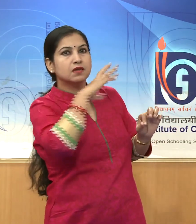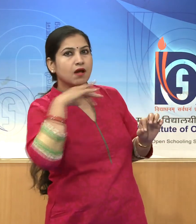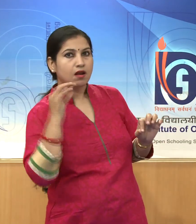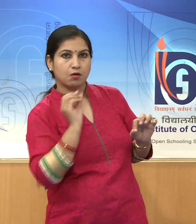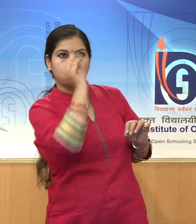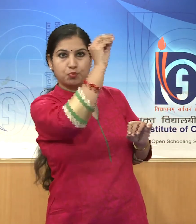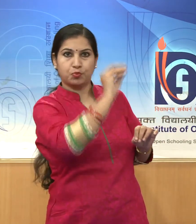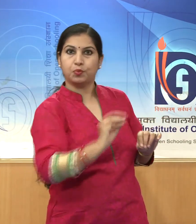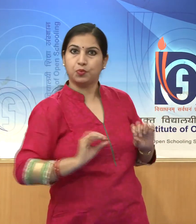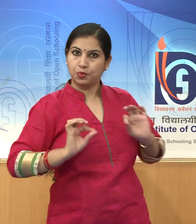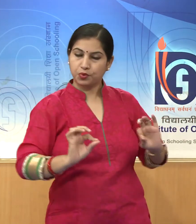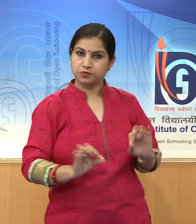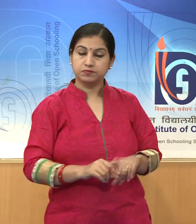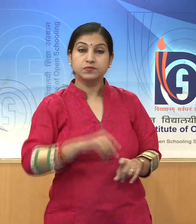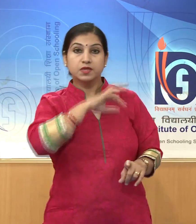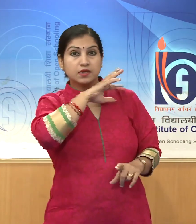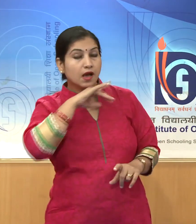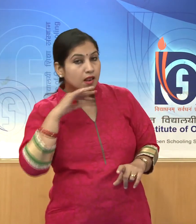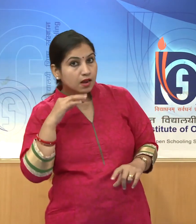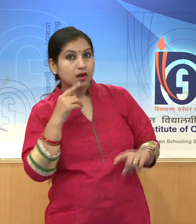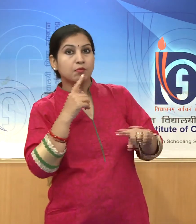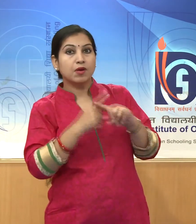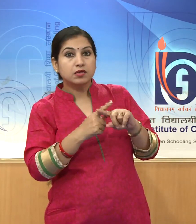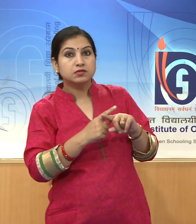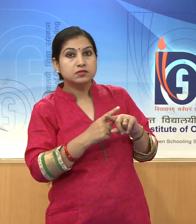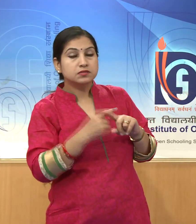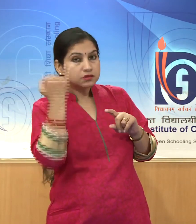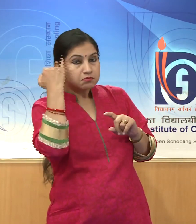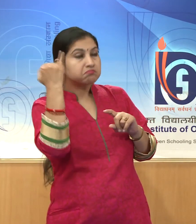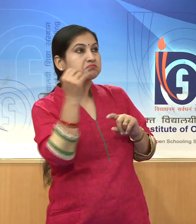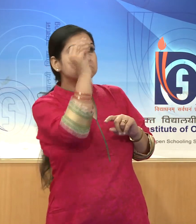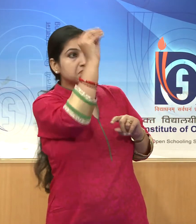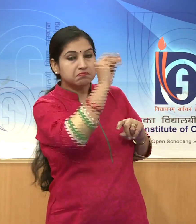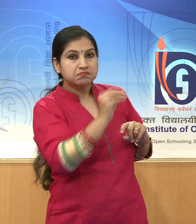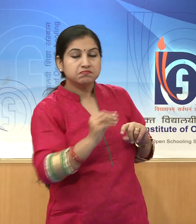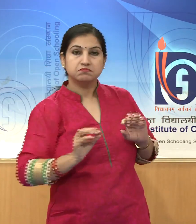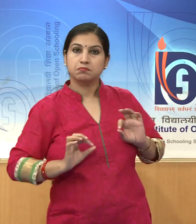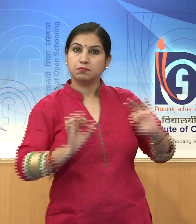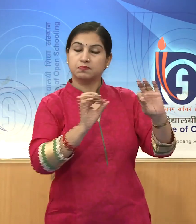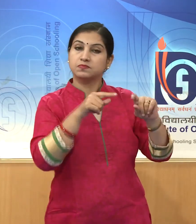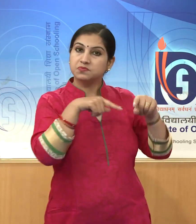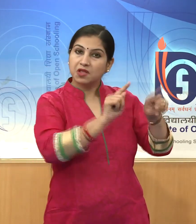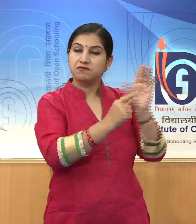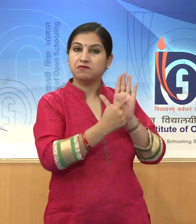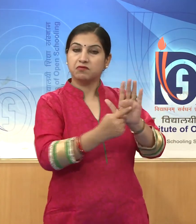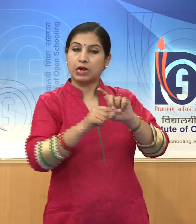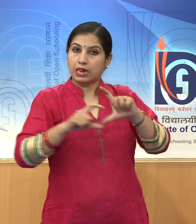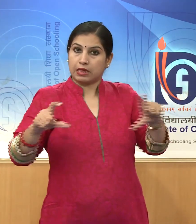colors. The colors and forms emerge independently in